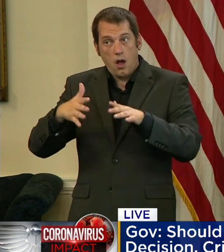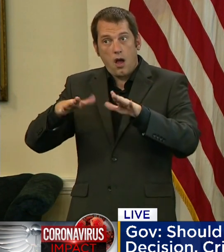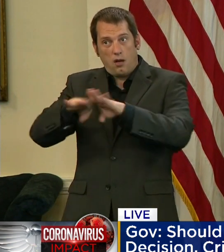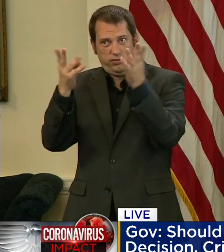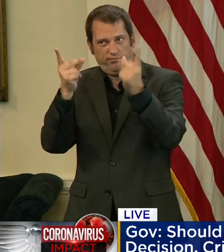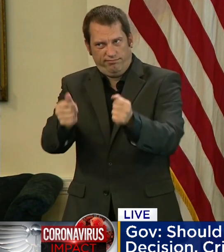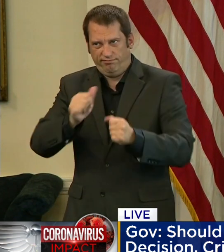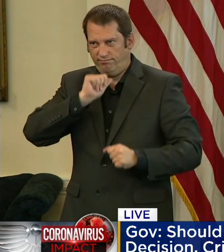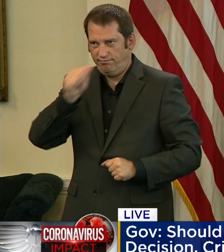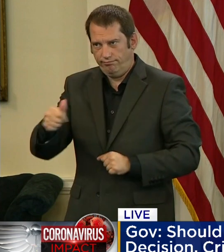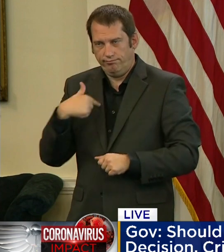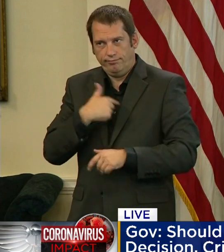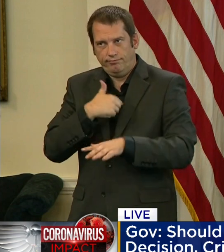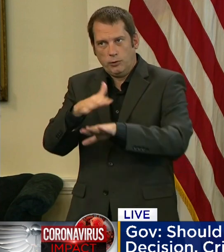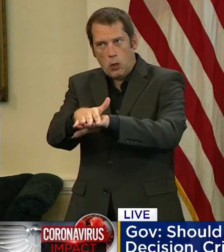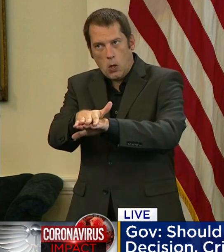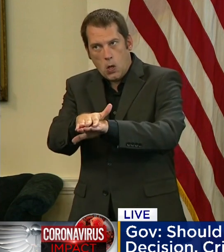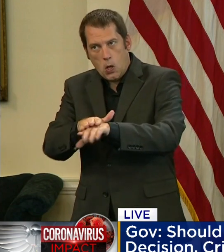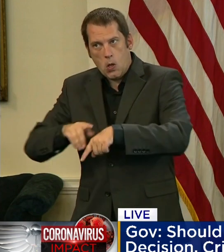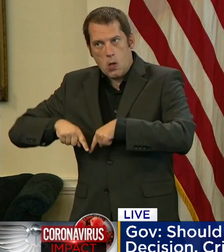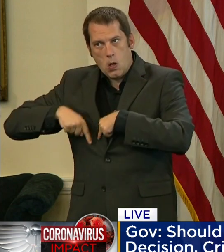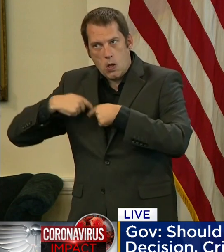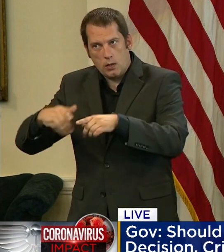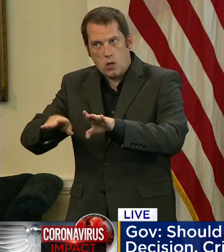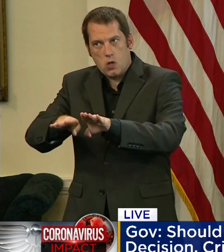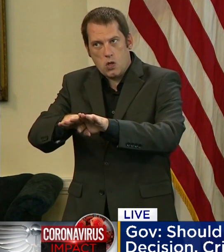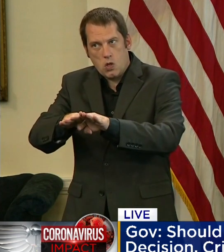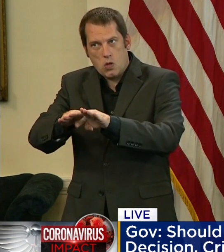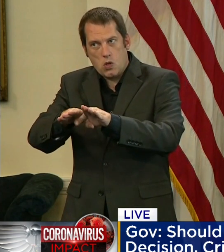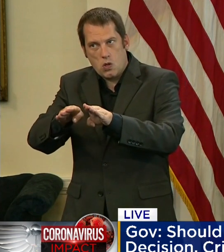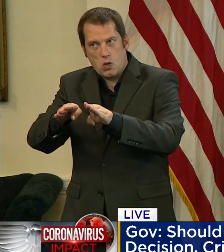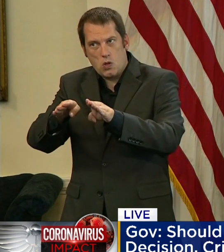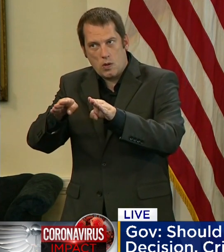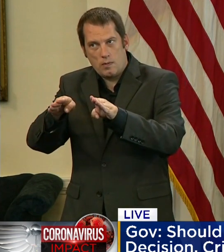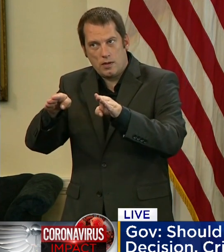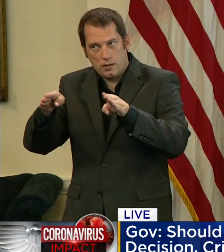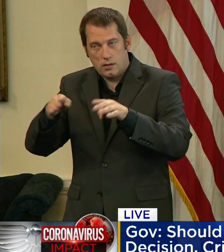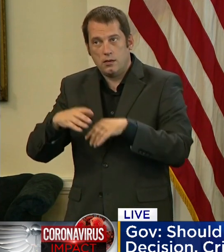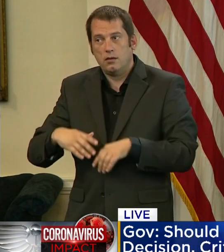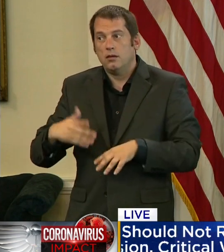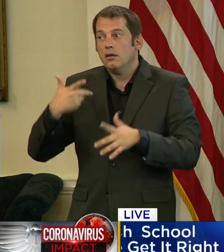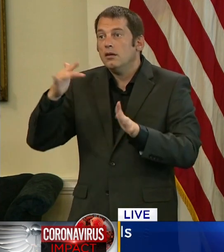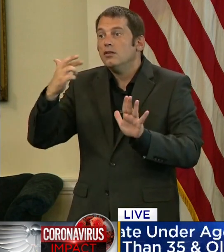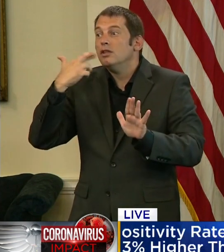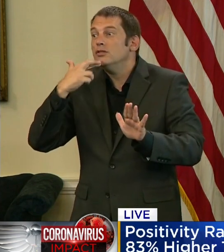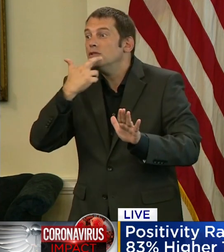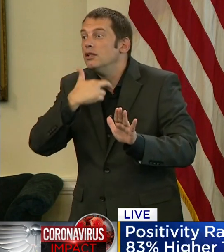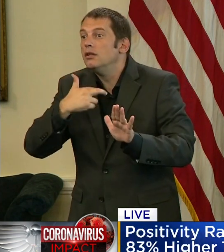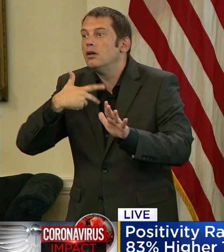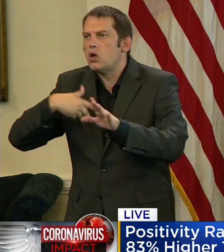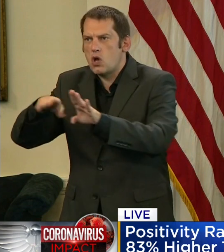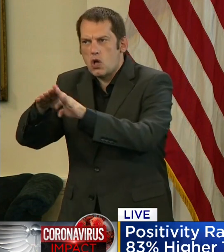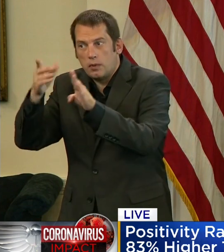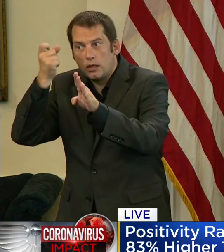bars were only supposed to be open for seated, distanced capacity restricted.